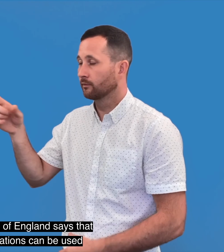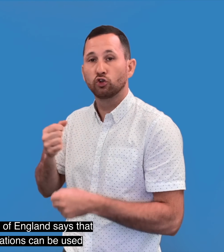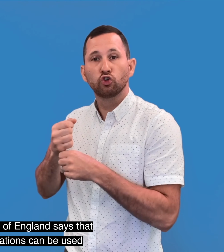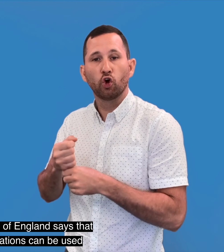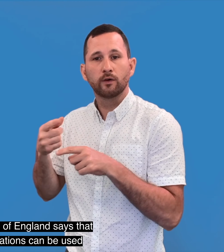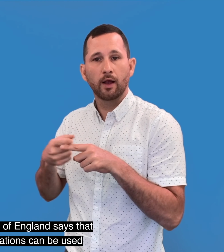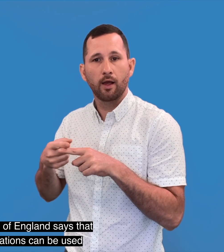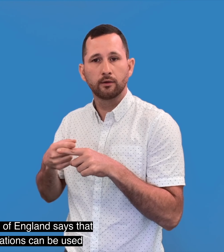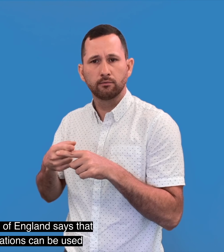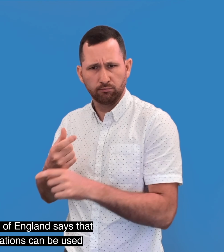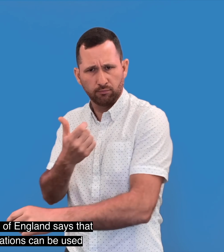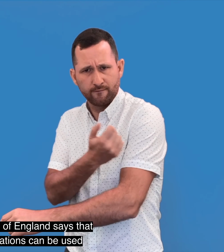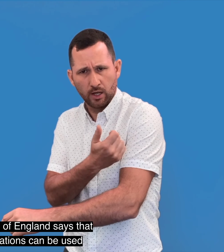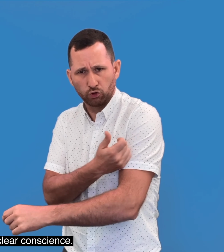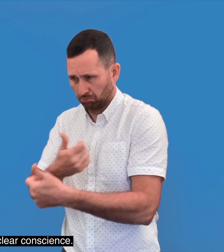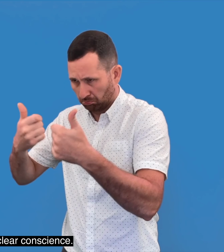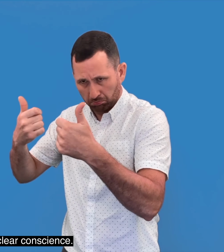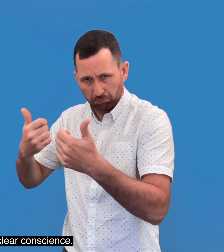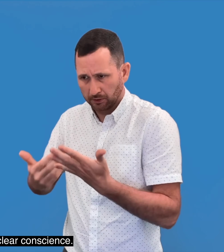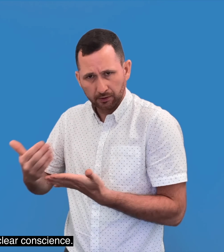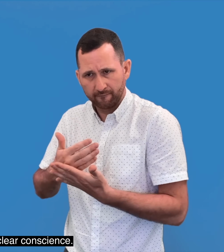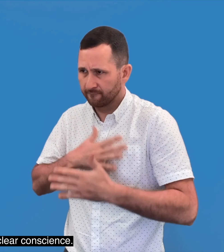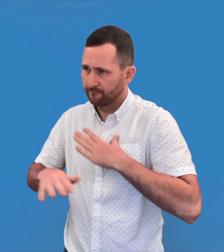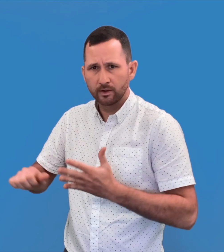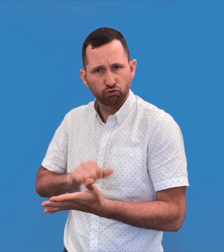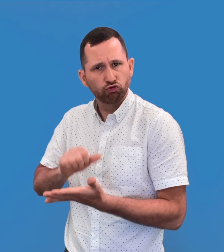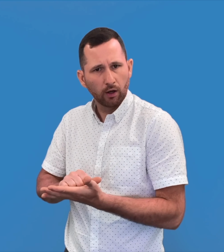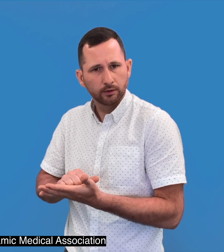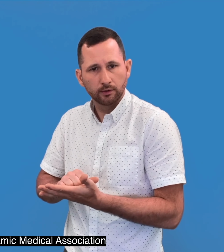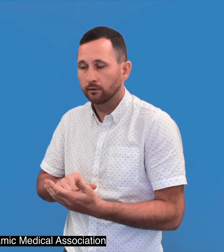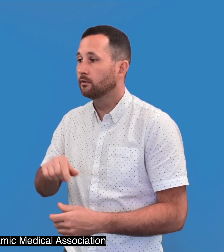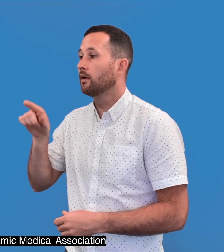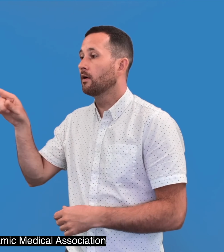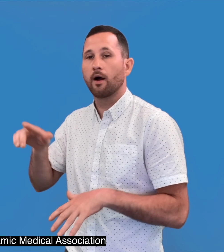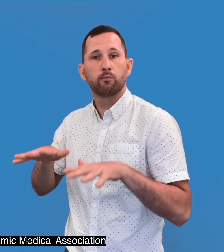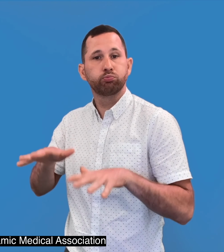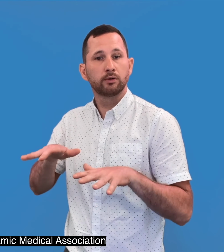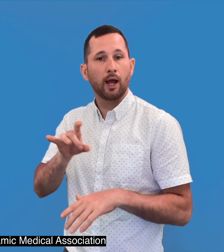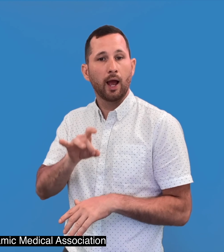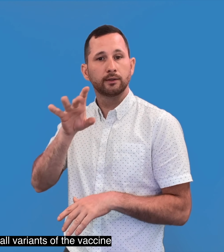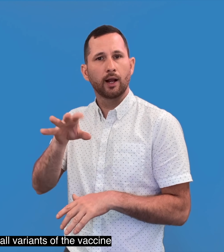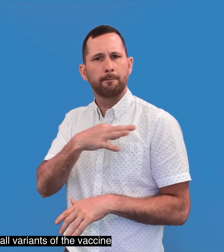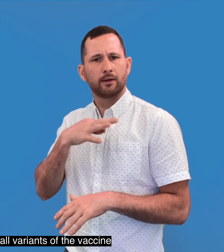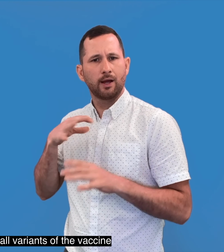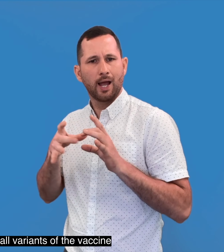says that all vaccinations can be used with a clear conscience. The British Islamic Medical Association has considered all variants